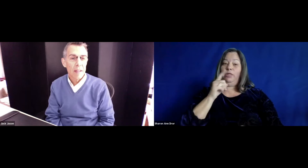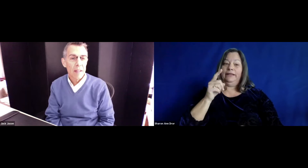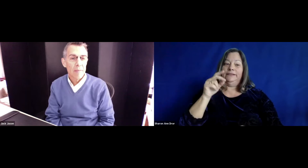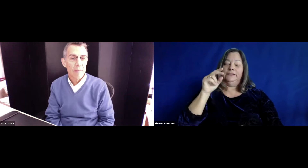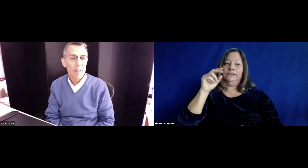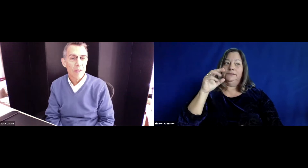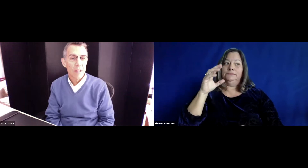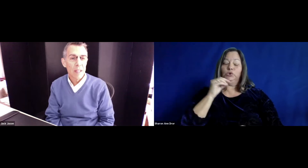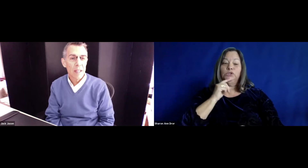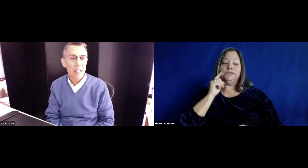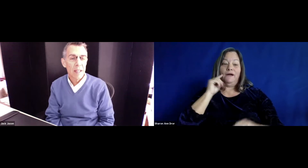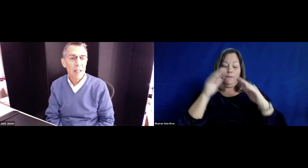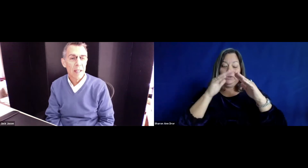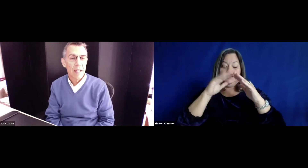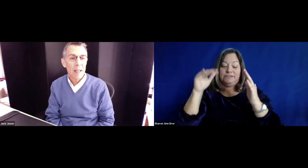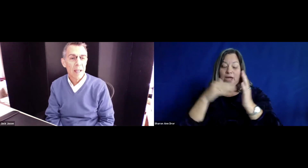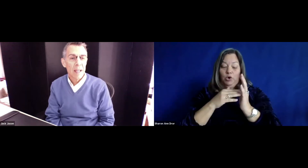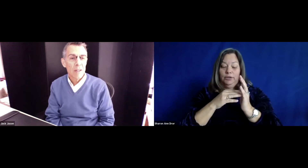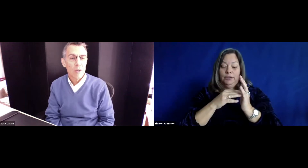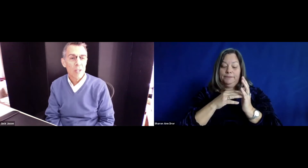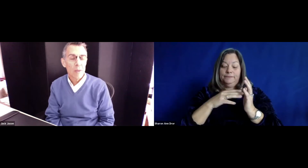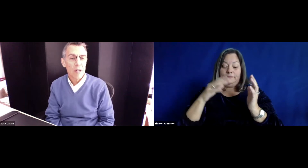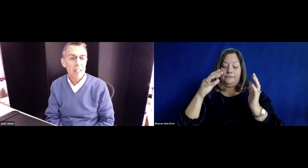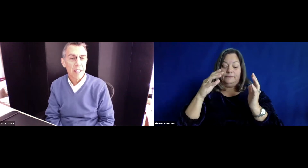And it's really, the Jewish Deaf Community Center